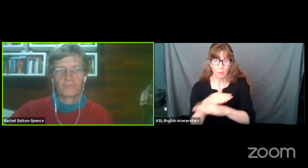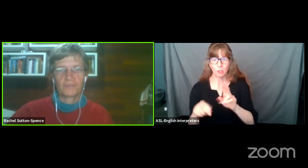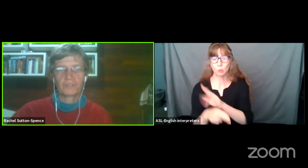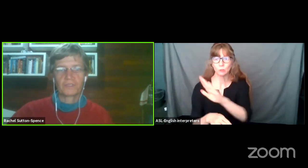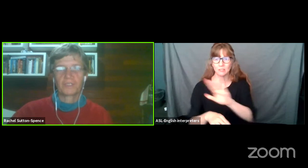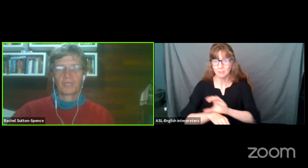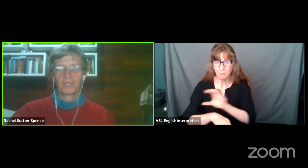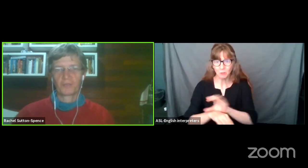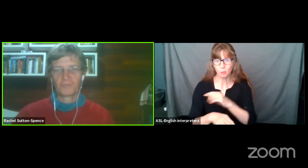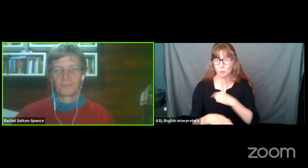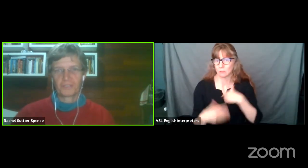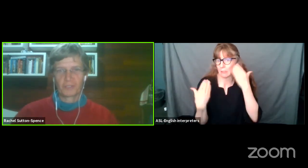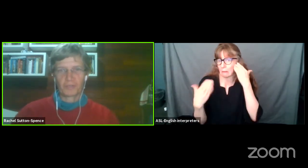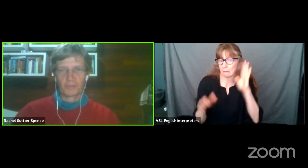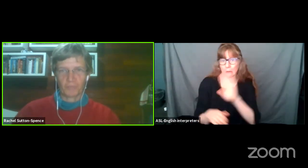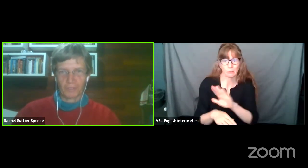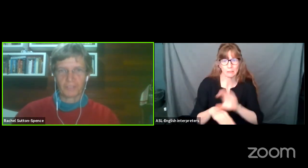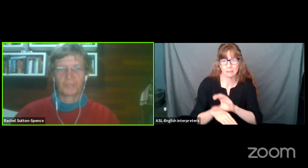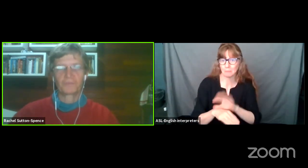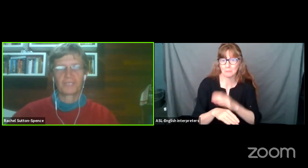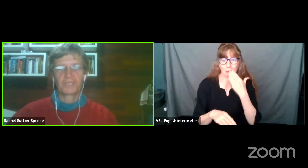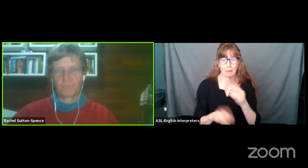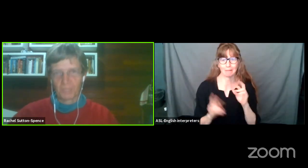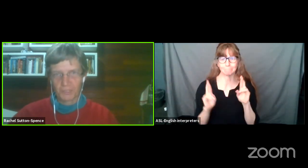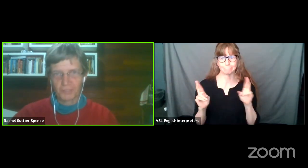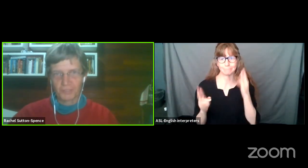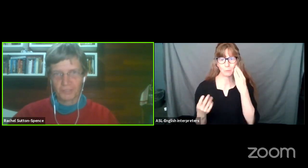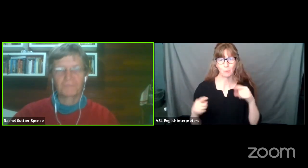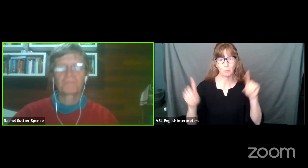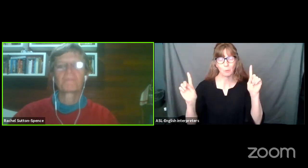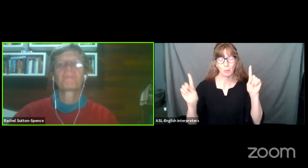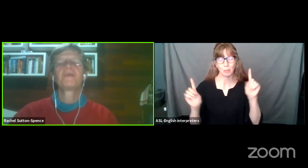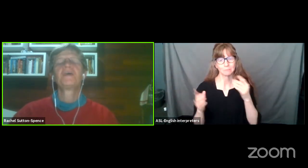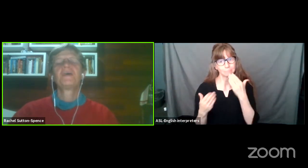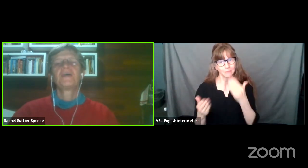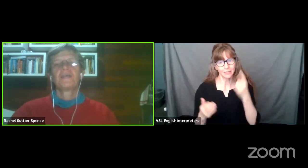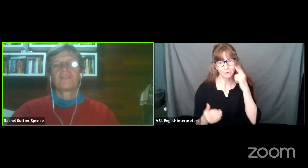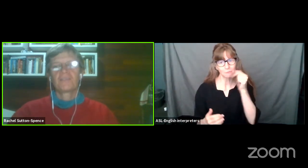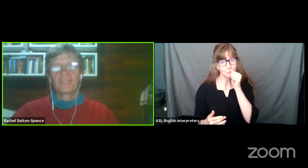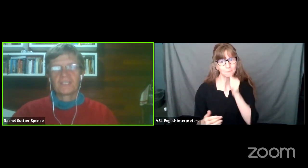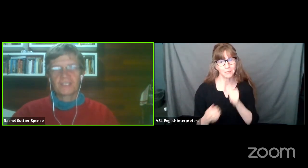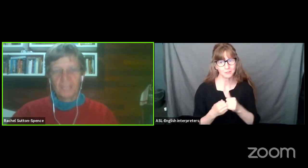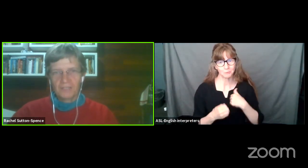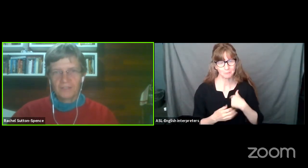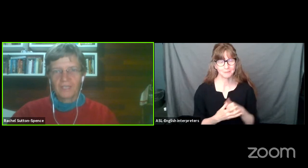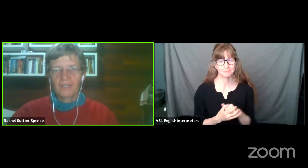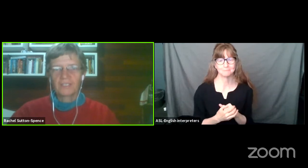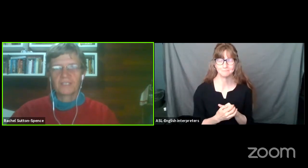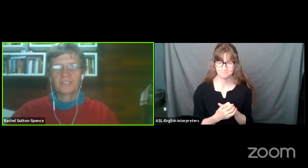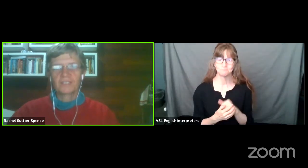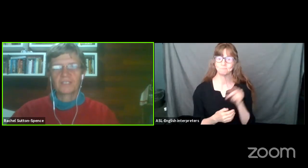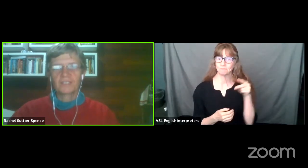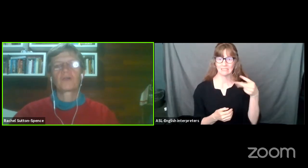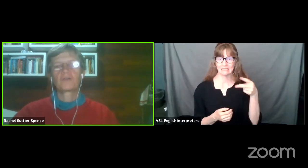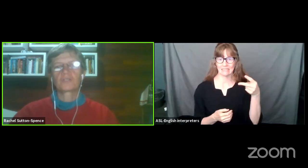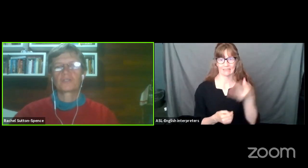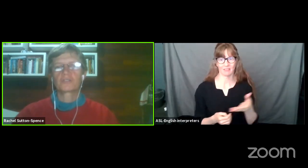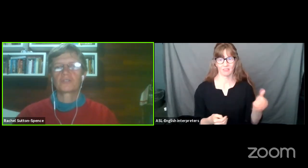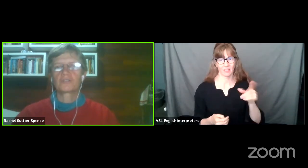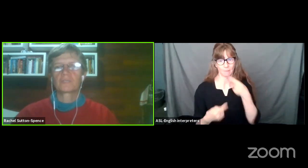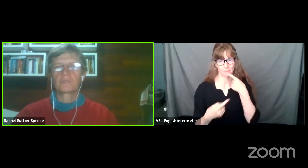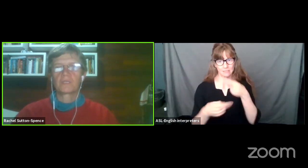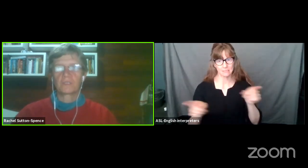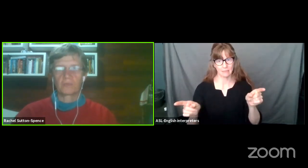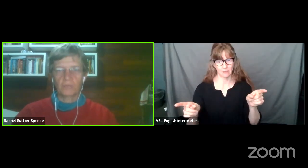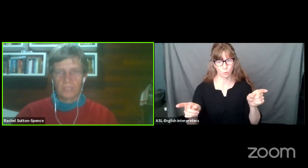his computer. I hope this is going to work. Please be patient. The second thing I need to tell you follows on